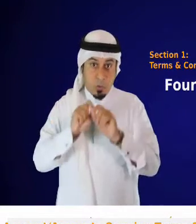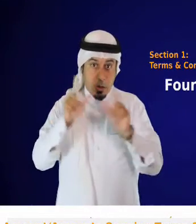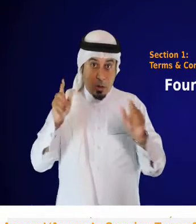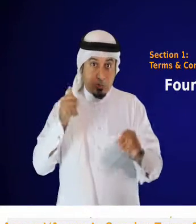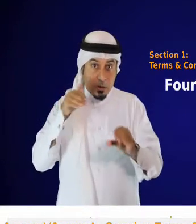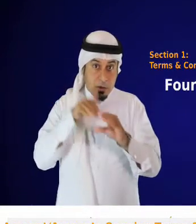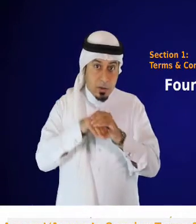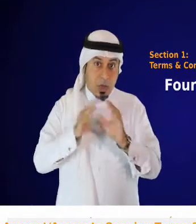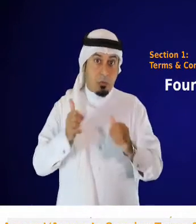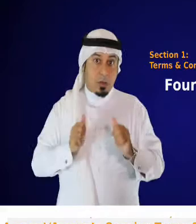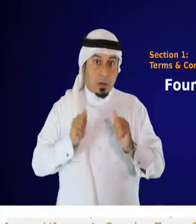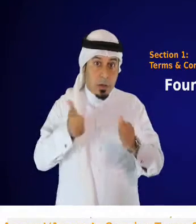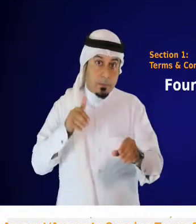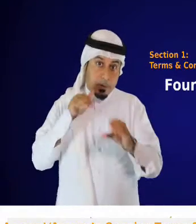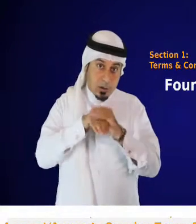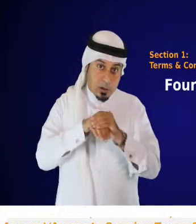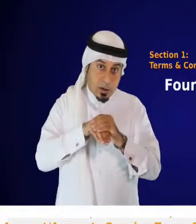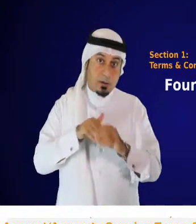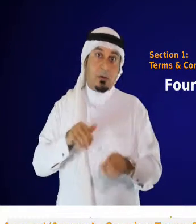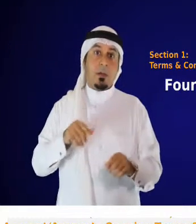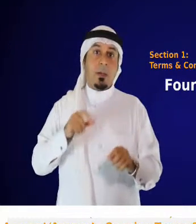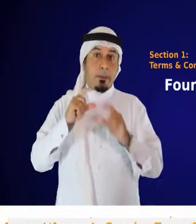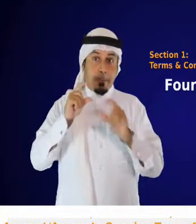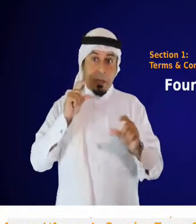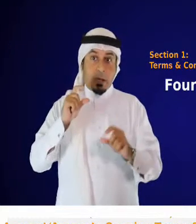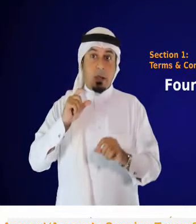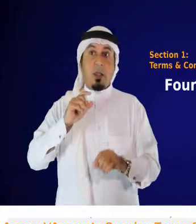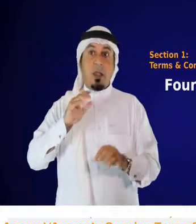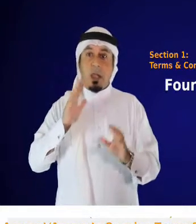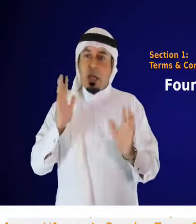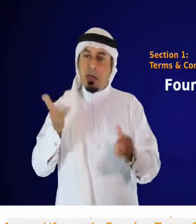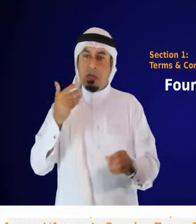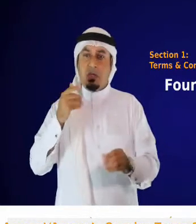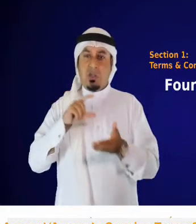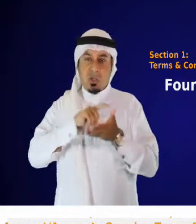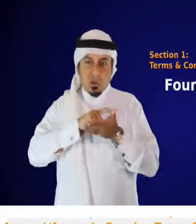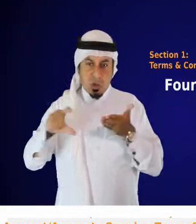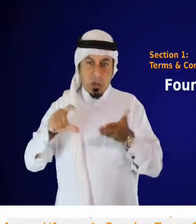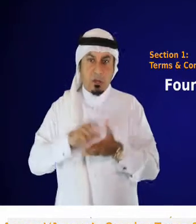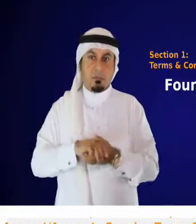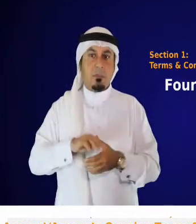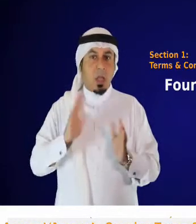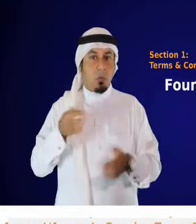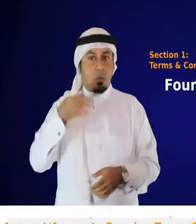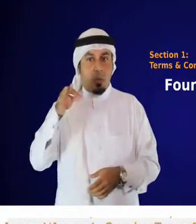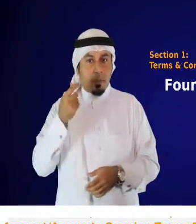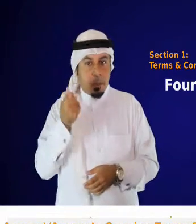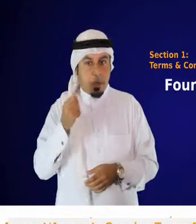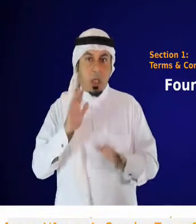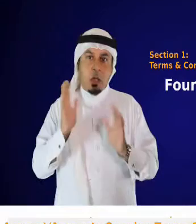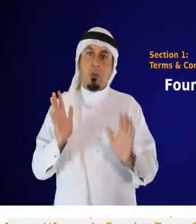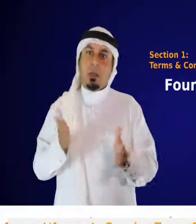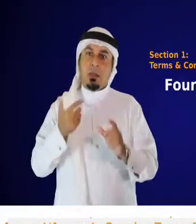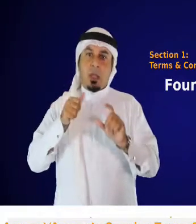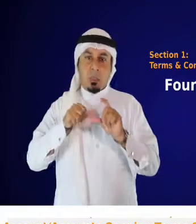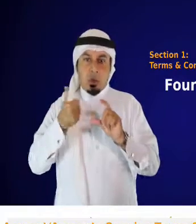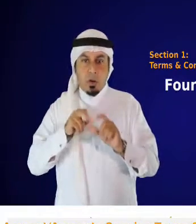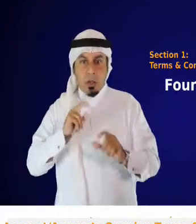bank any and all checks, notes, or other instruments for the payment of money payable to purporting to belong to